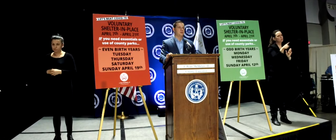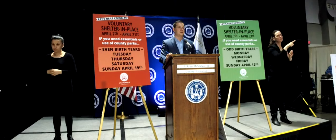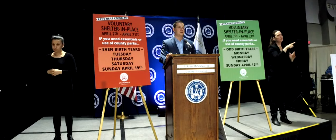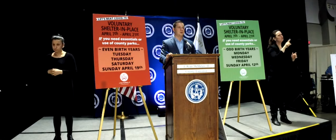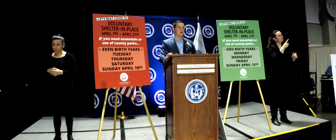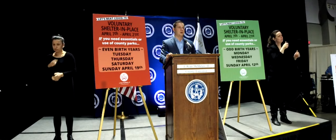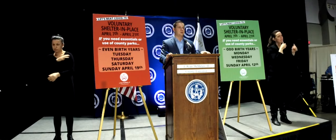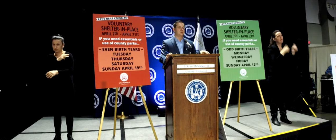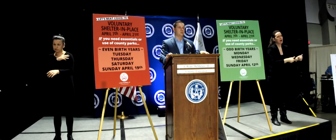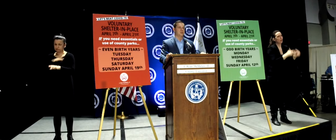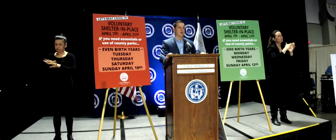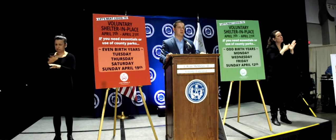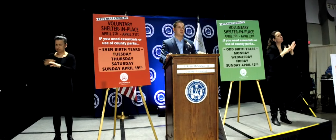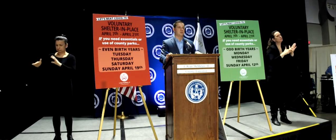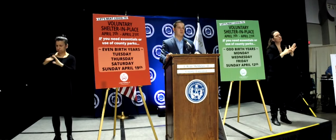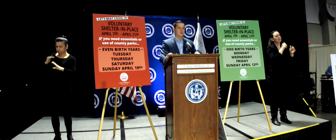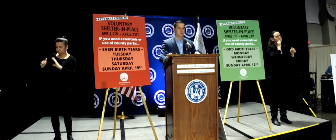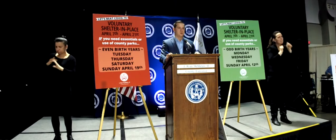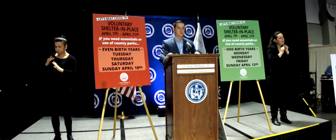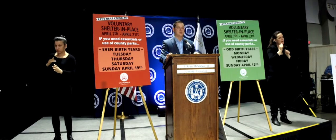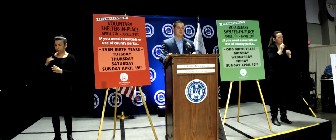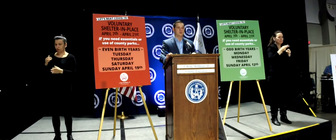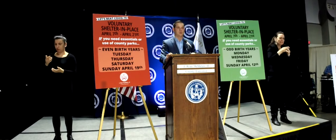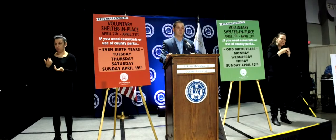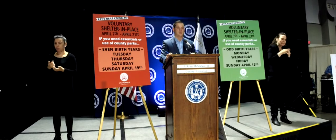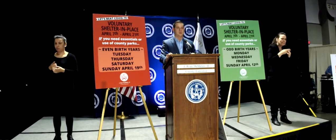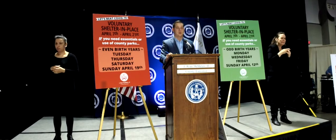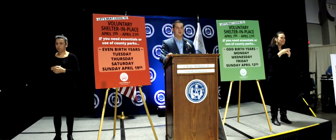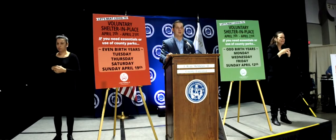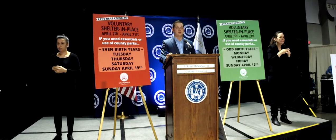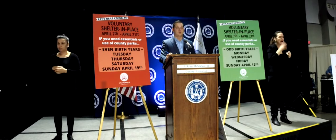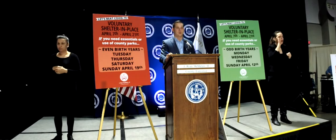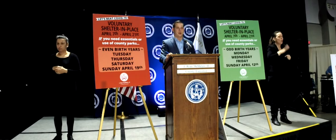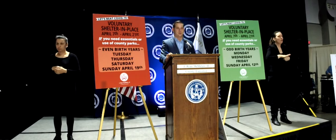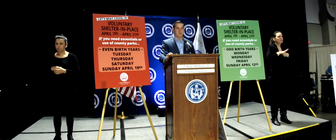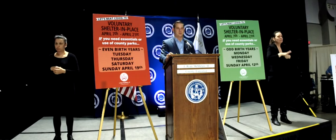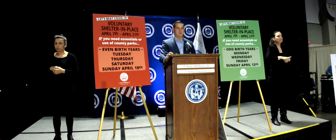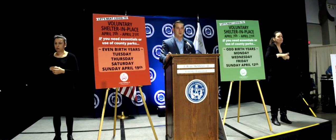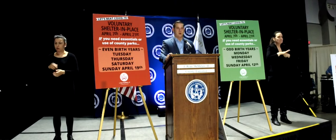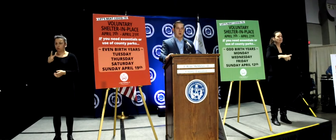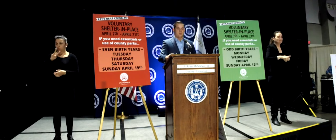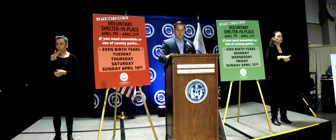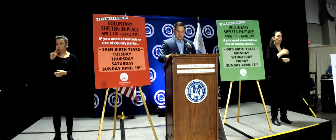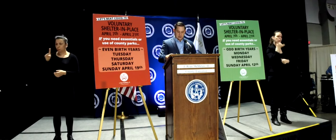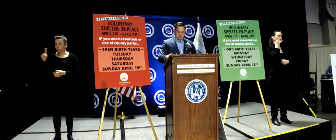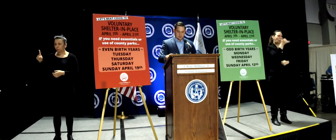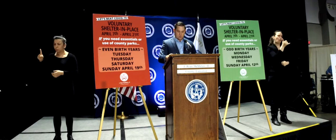people need to reach out to professionals to get through this, get through strategies, please contact